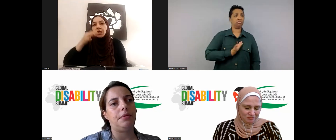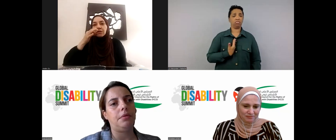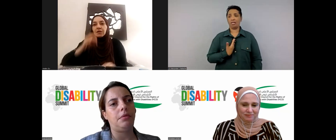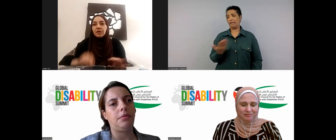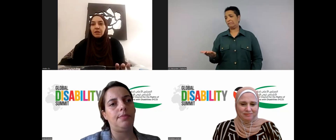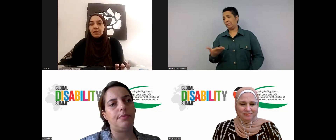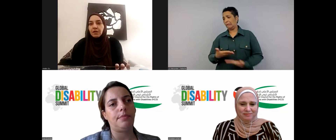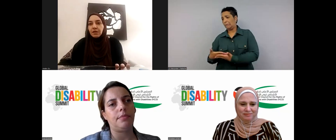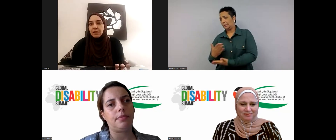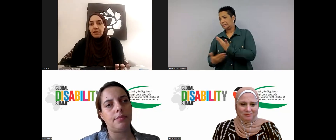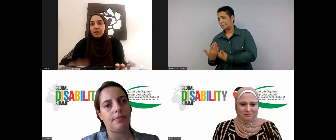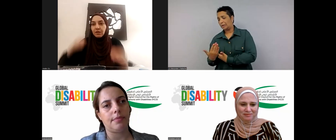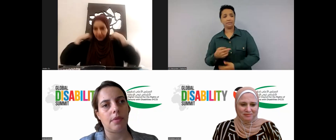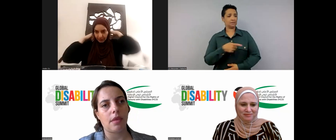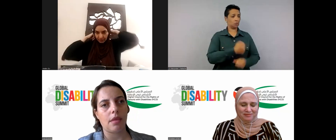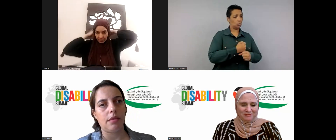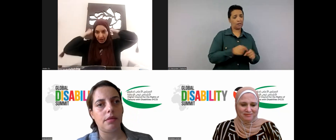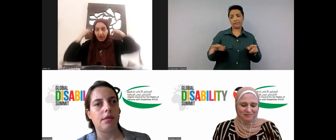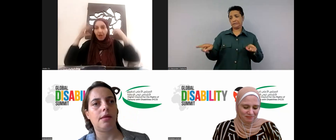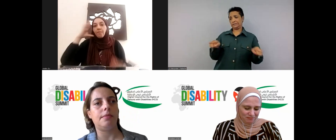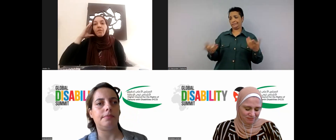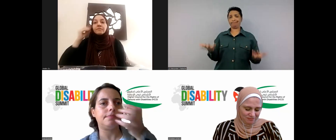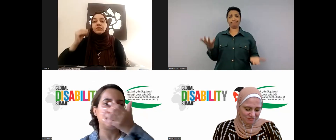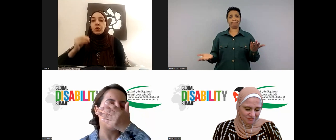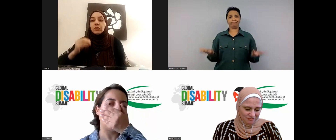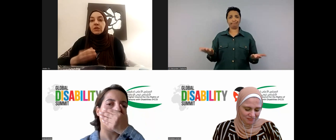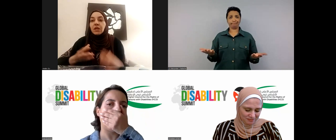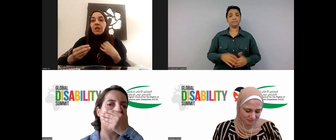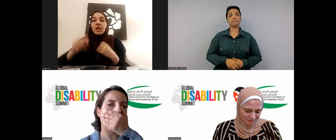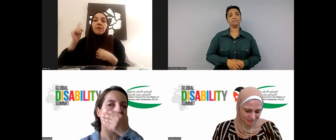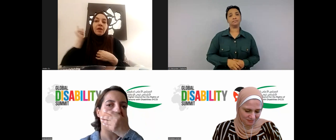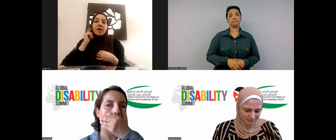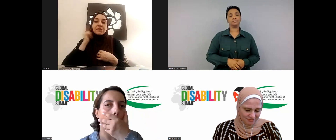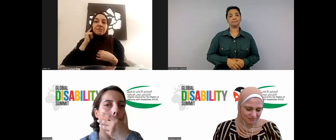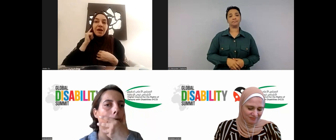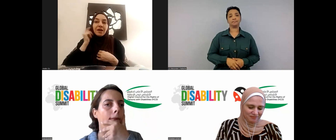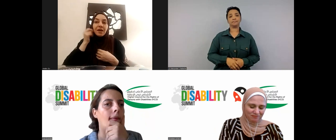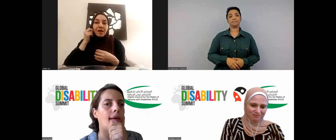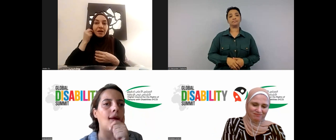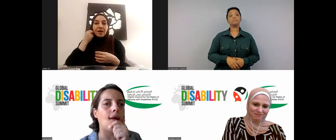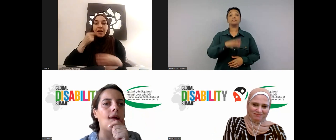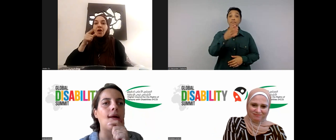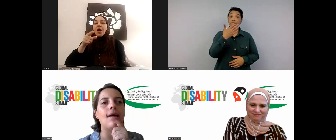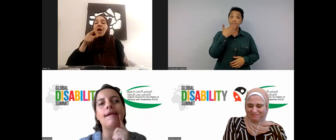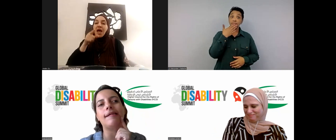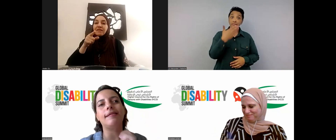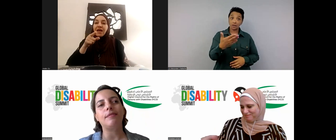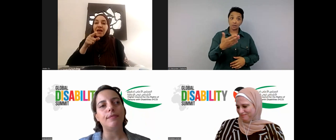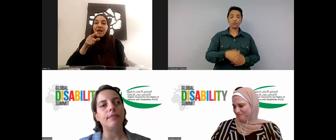with disabilities. Thank you very much. I always like to hear